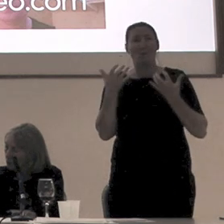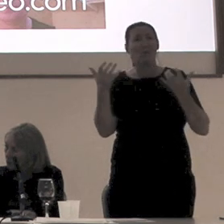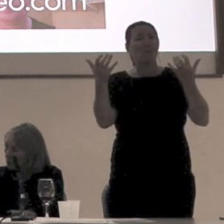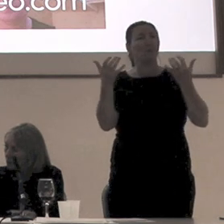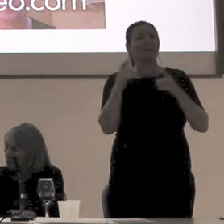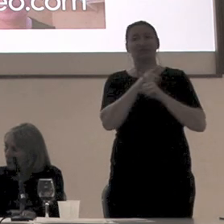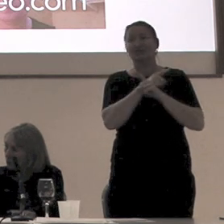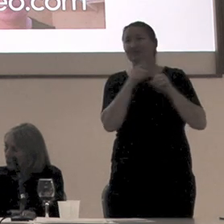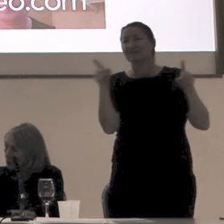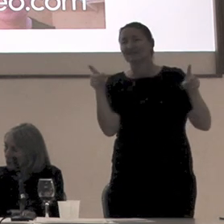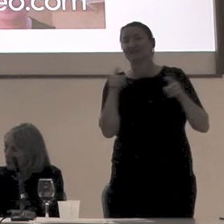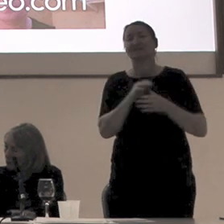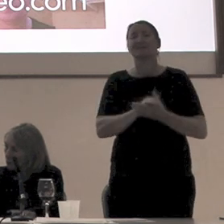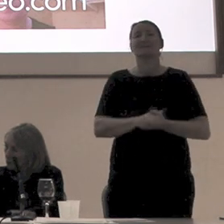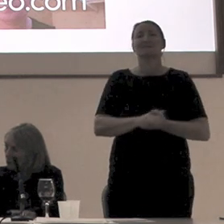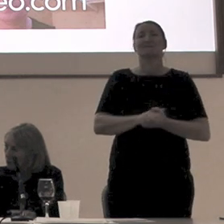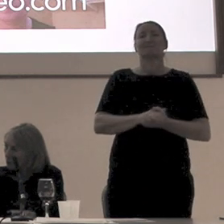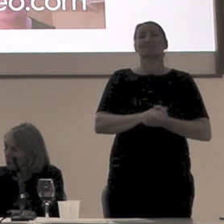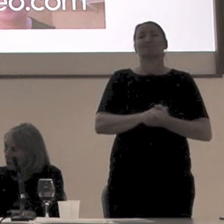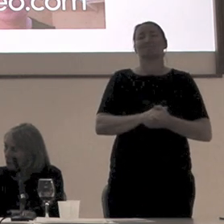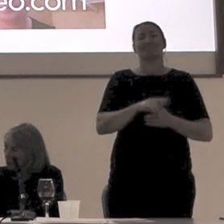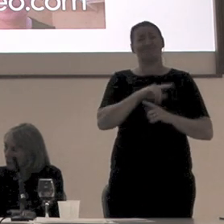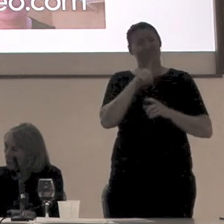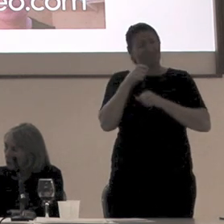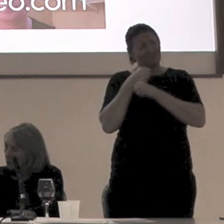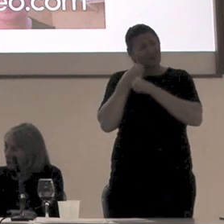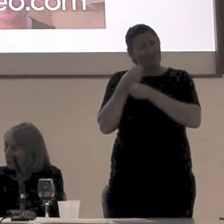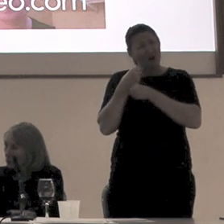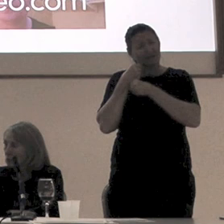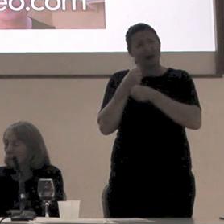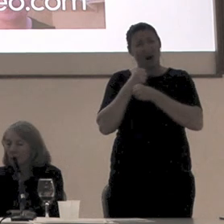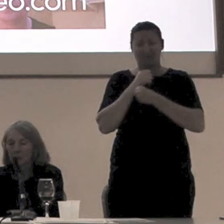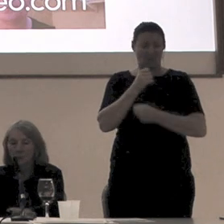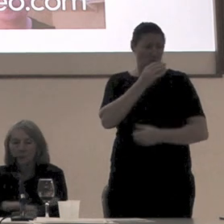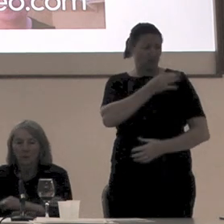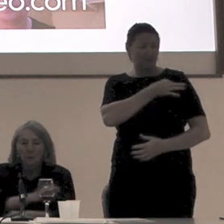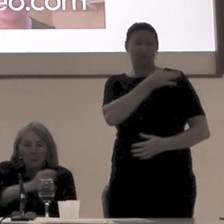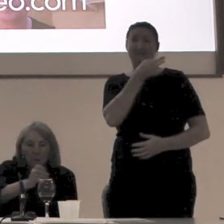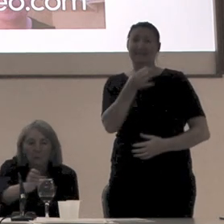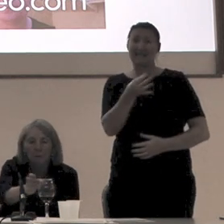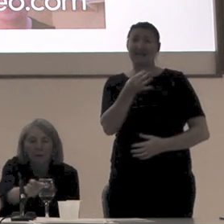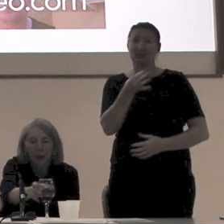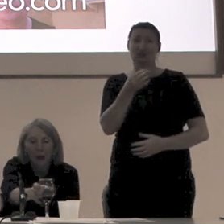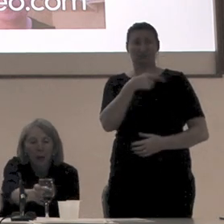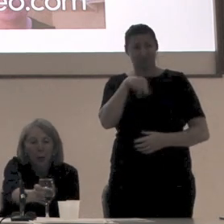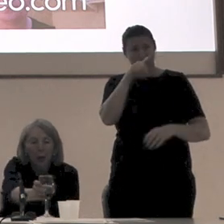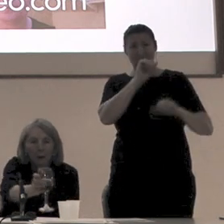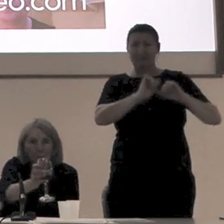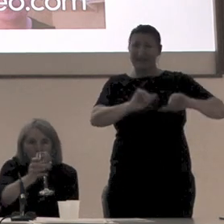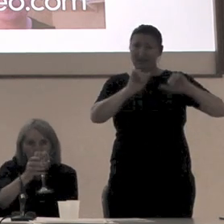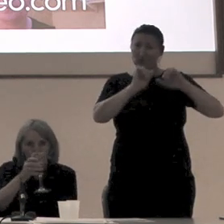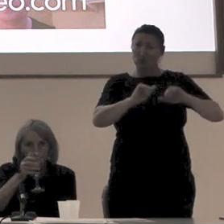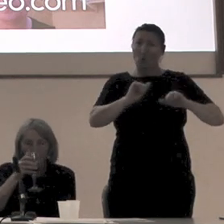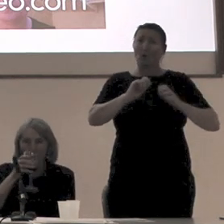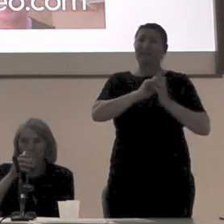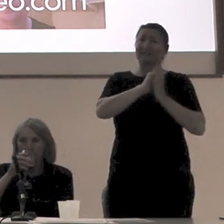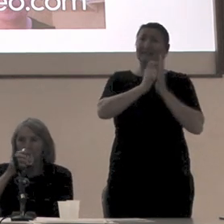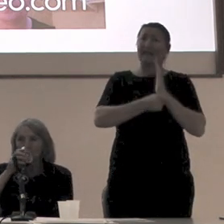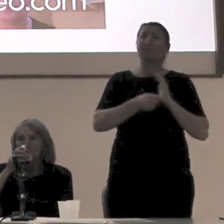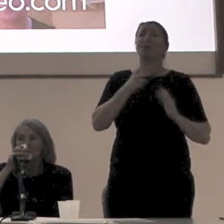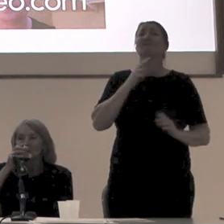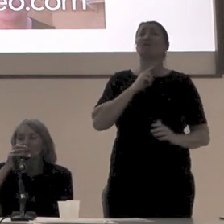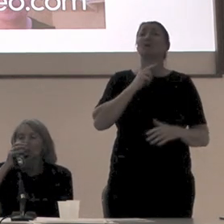for improved representation and rights, and make sure that our disabled voices are heard in the